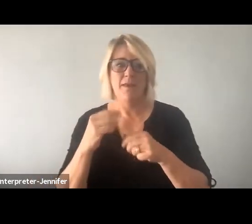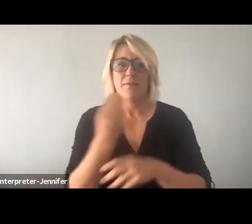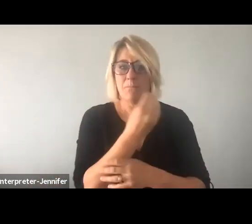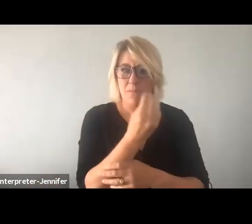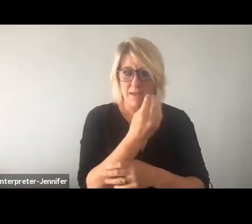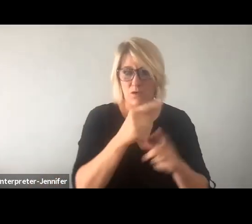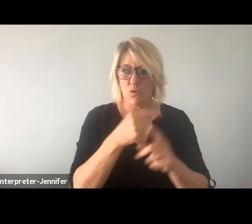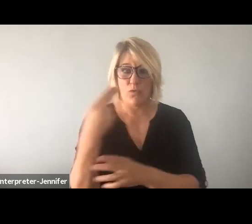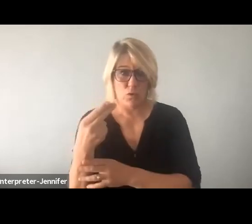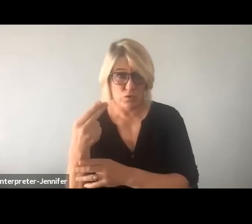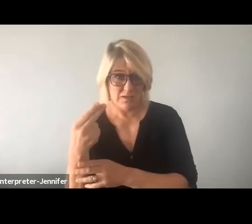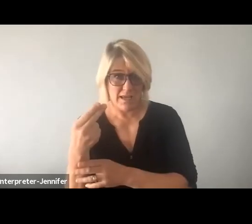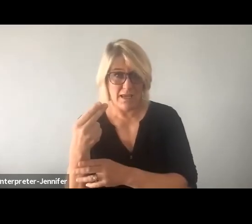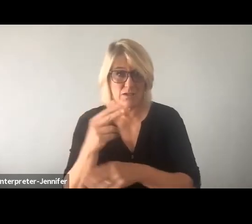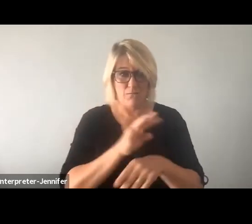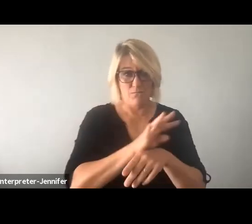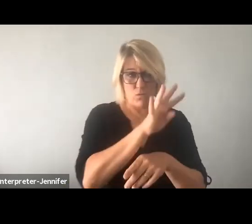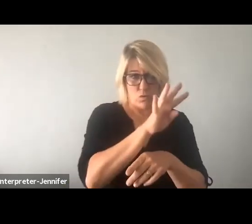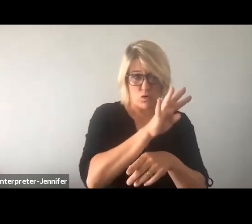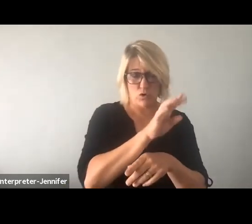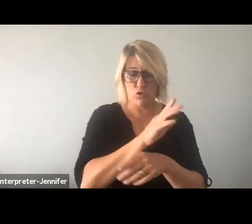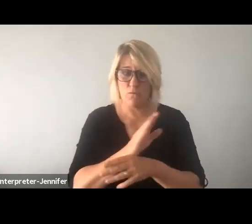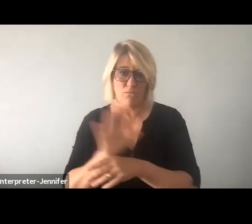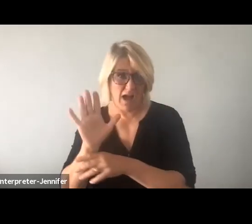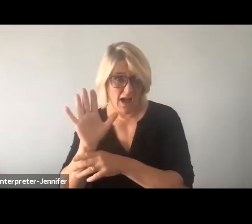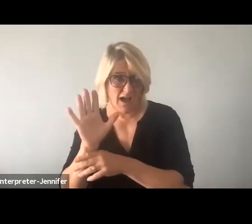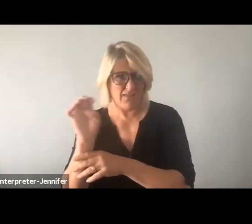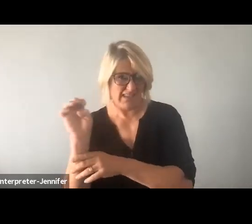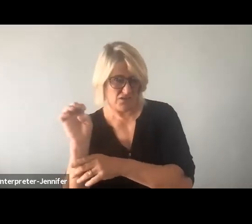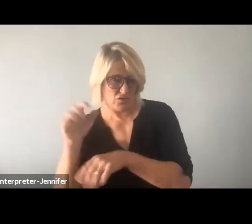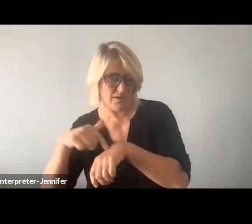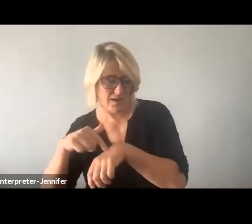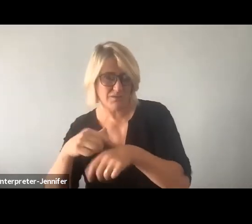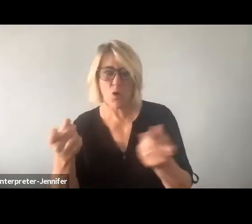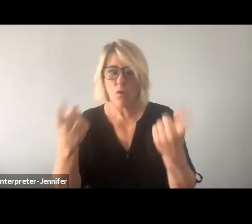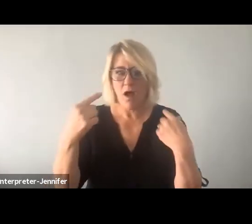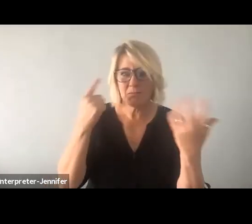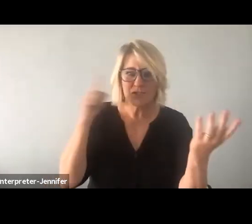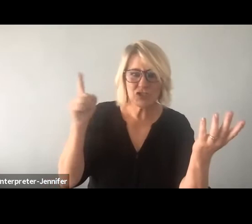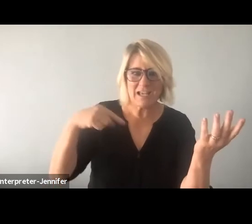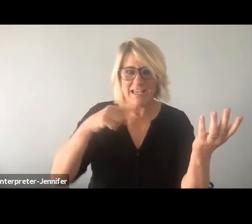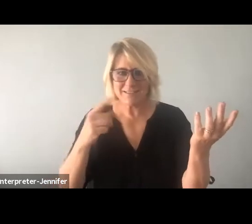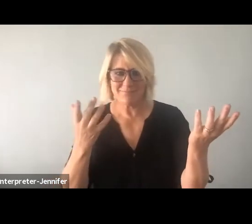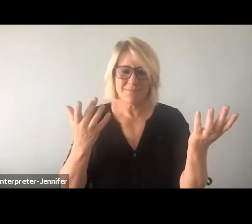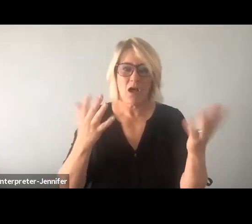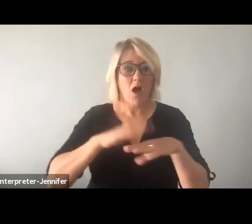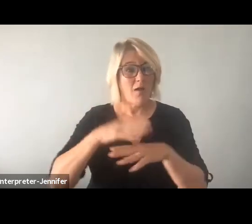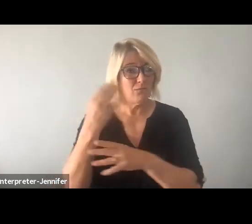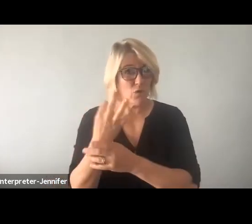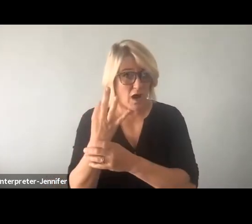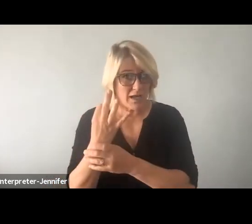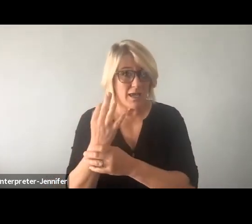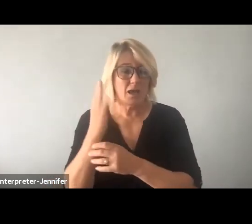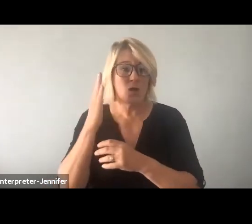to Thursday is 4 p.m. Eastern to 5 p.m. Eastern. So come check us out. On Friday, it's going to